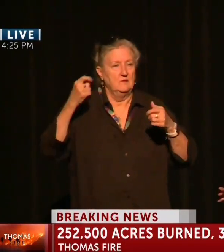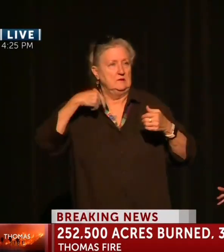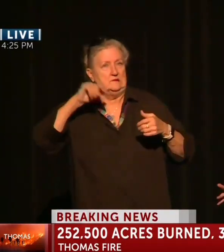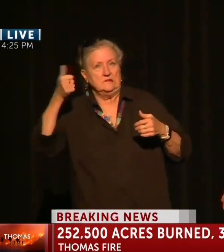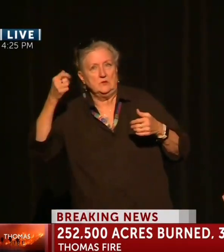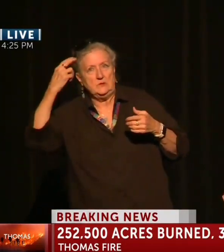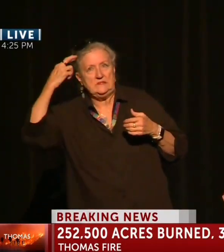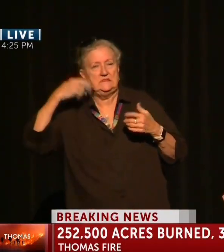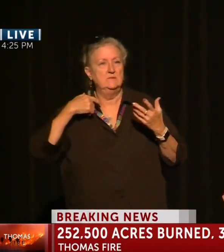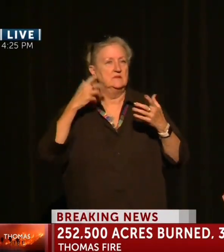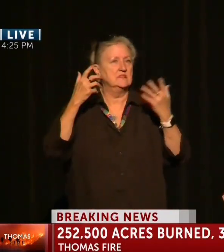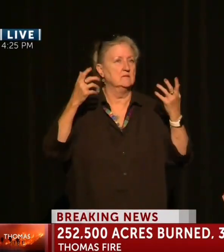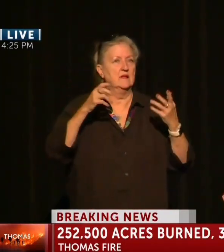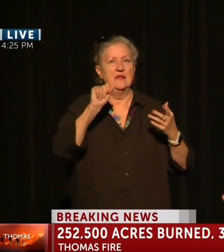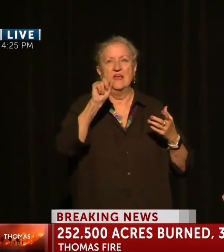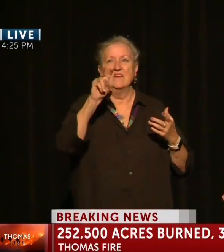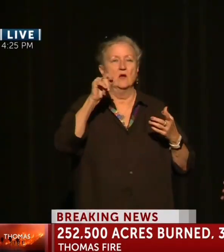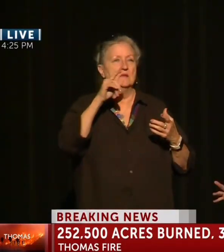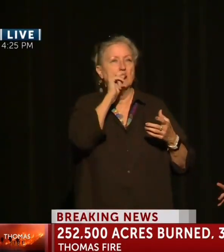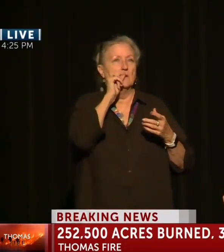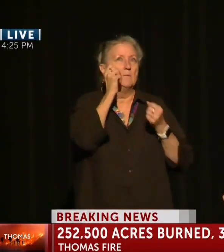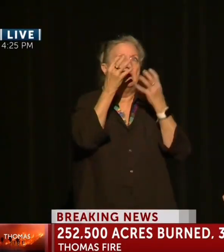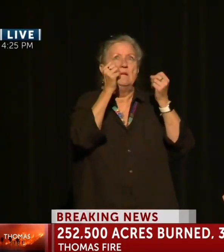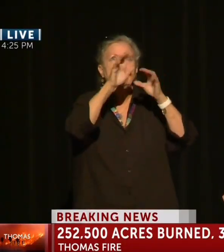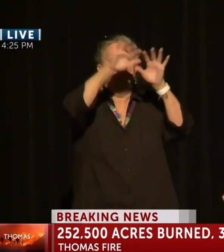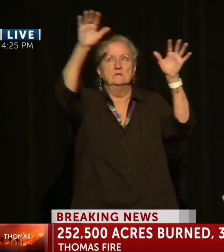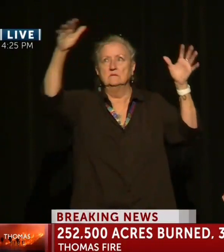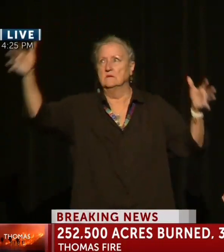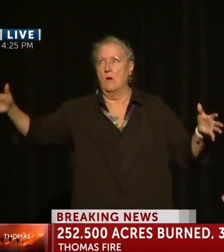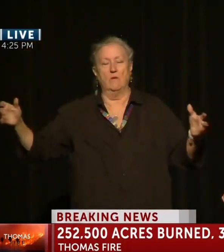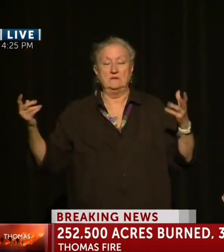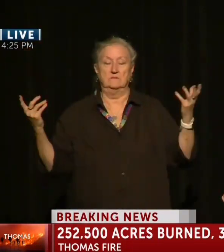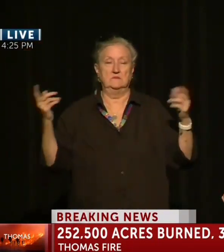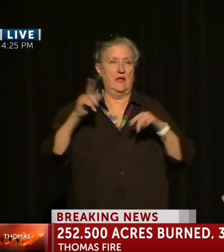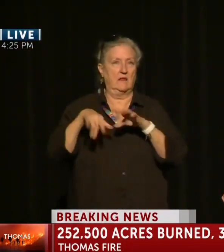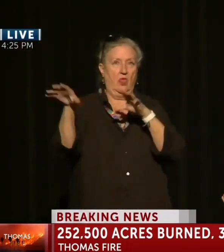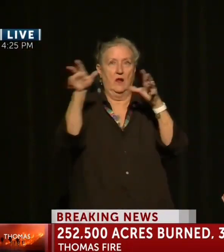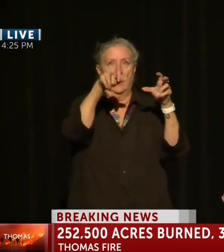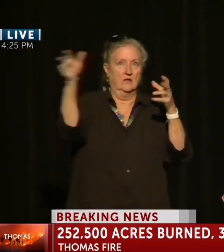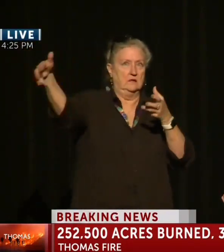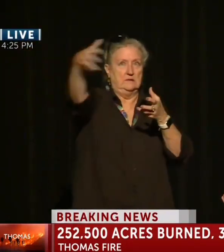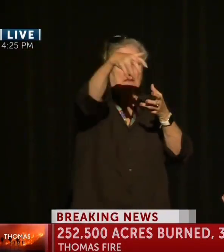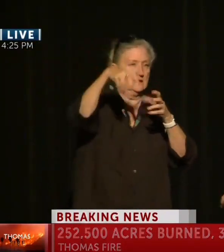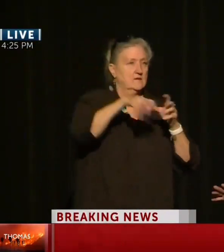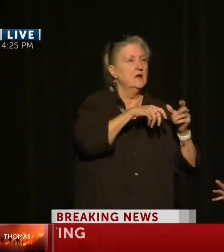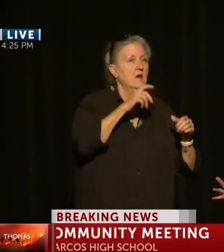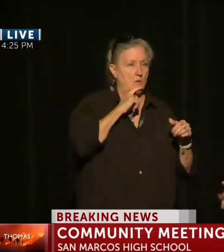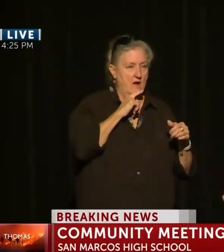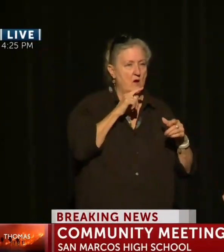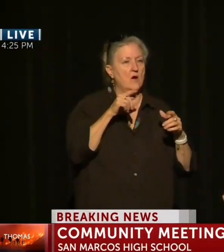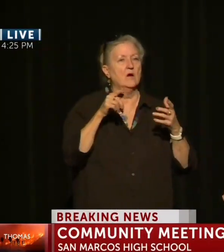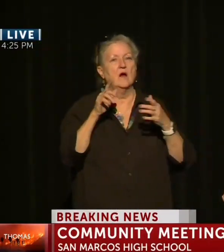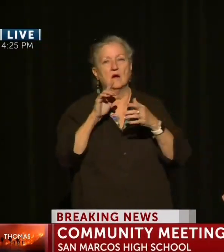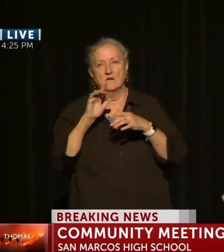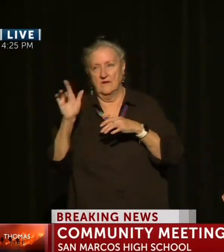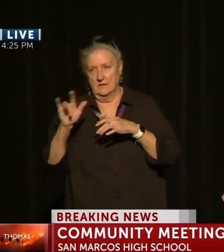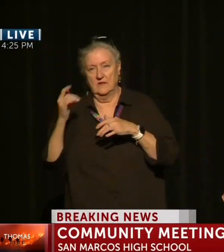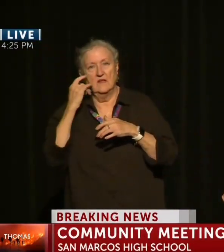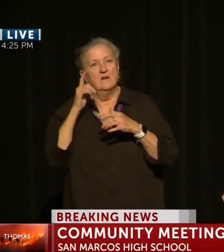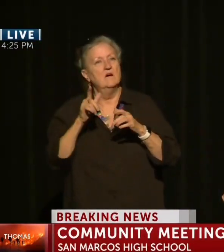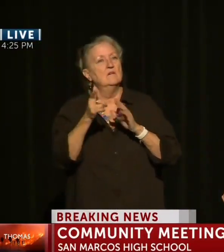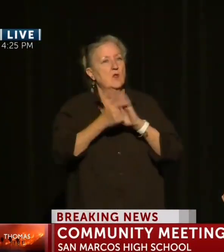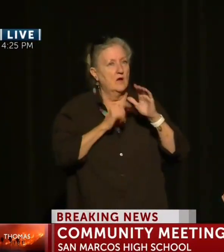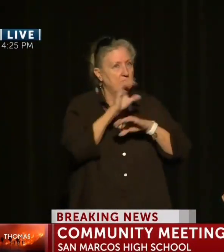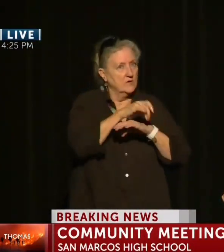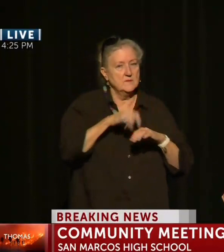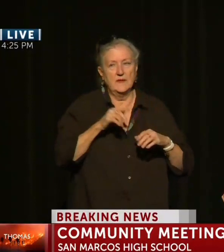another. Sometimes there's large aviaries or other things like that. We are available if law enforcement and fire personnel